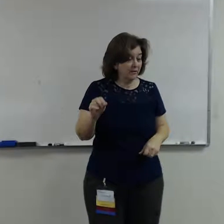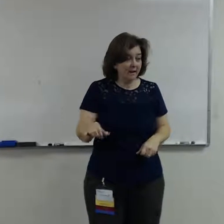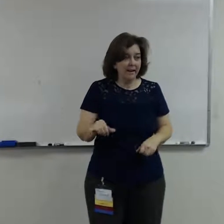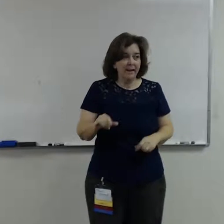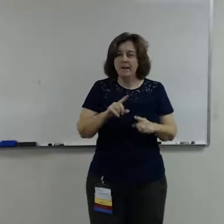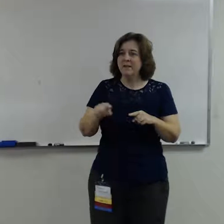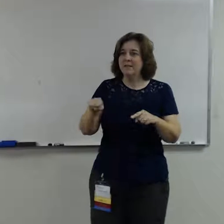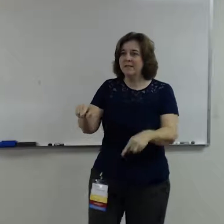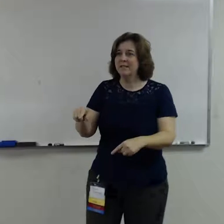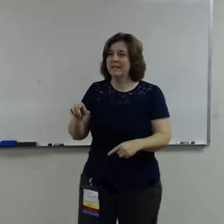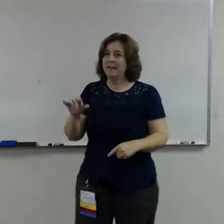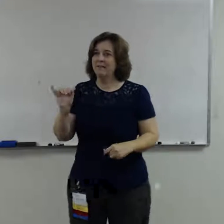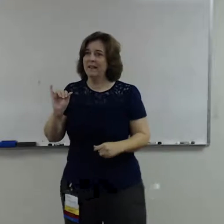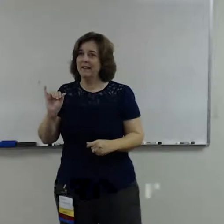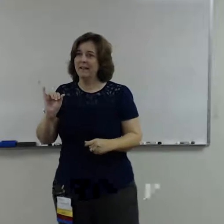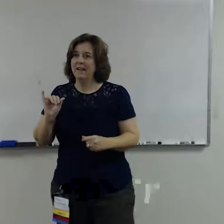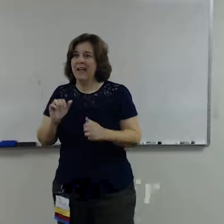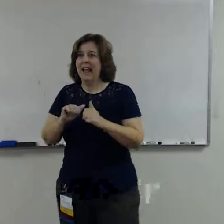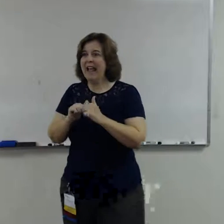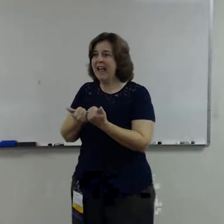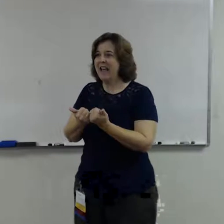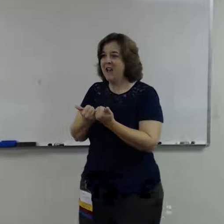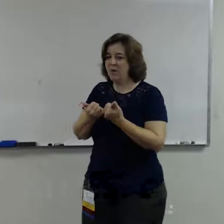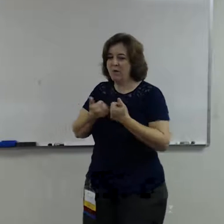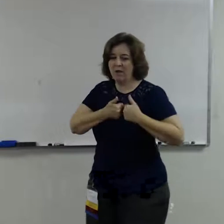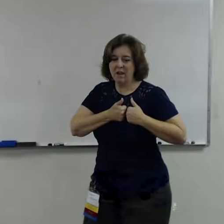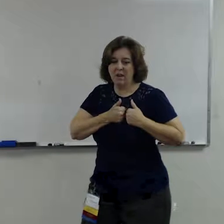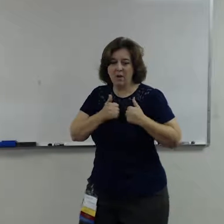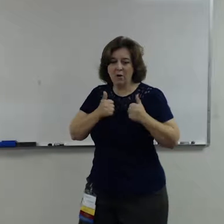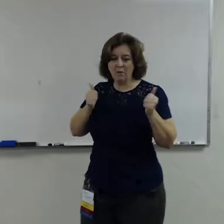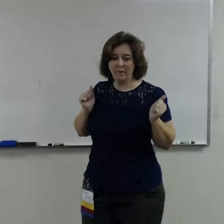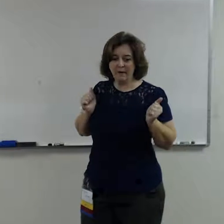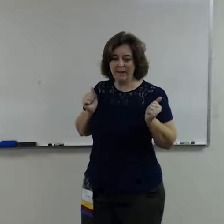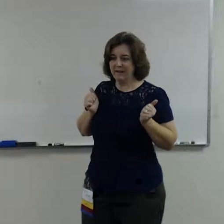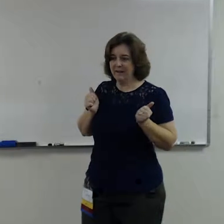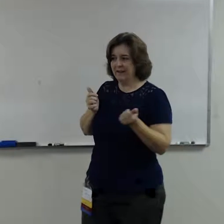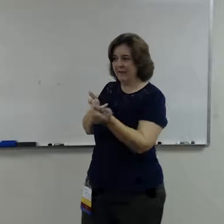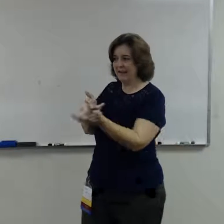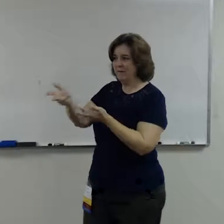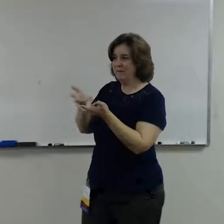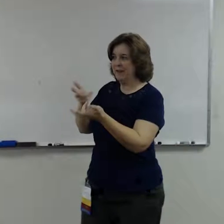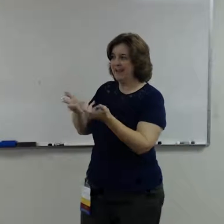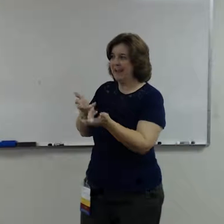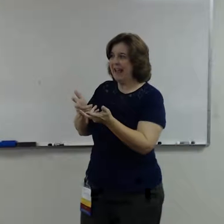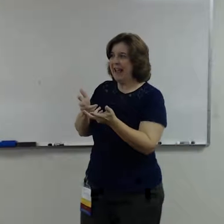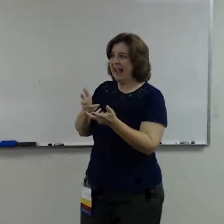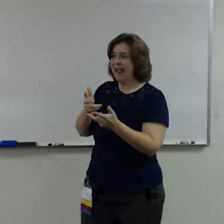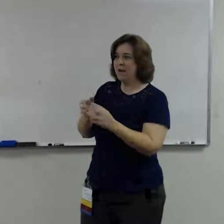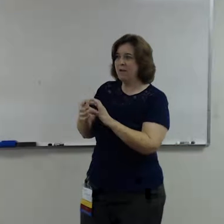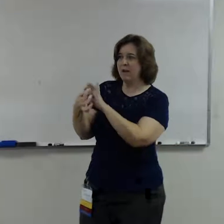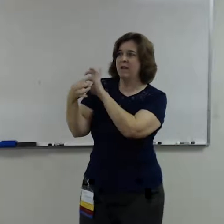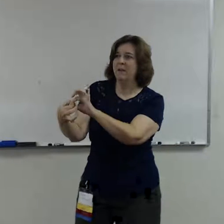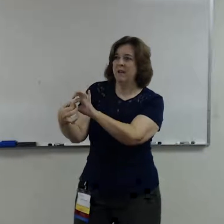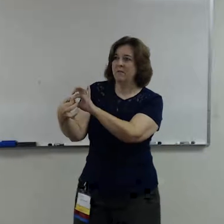that. But this is a stuff like, how open can we be? How much